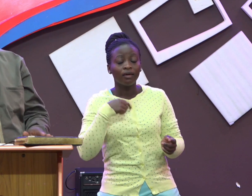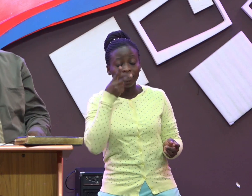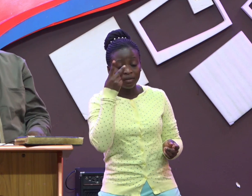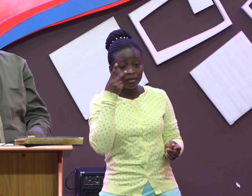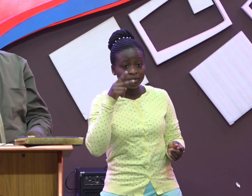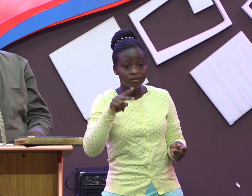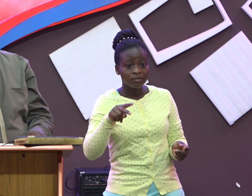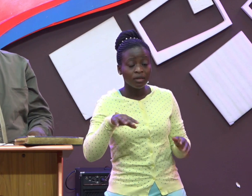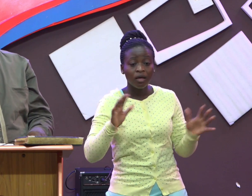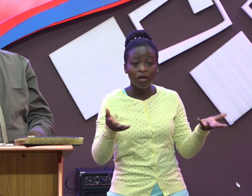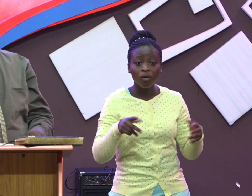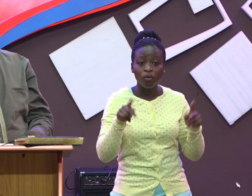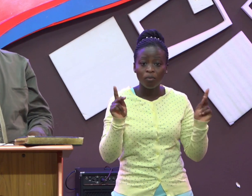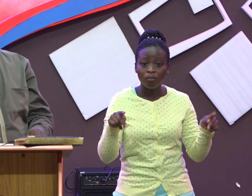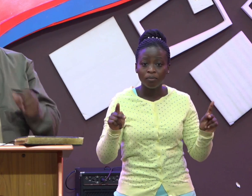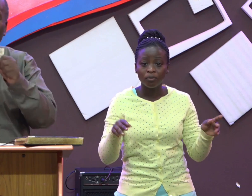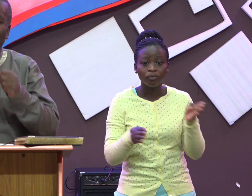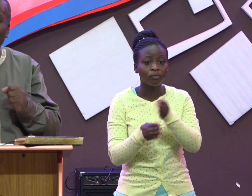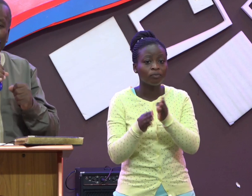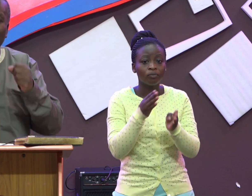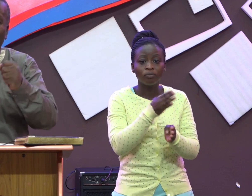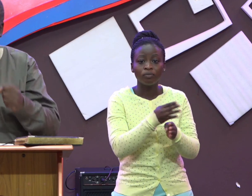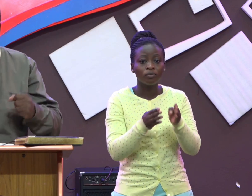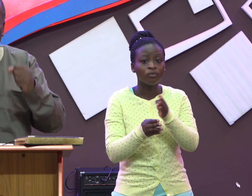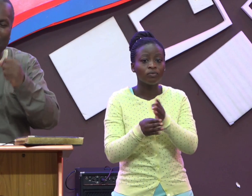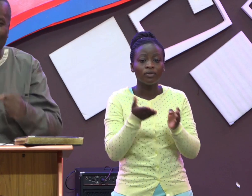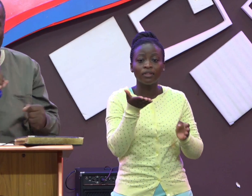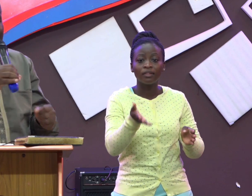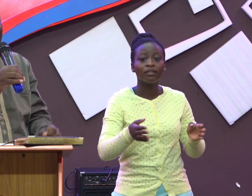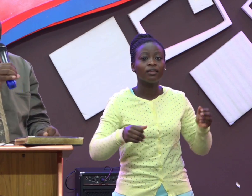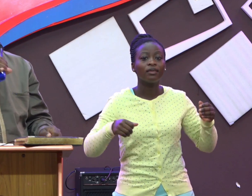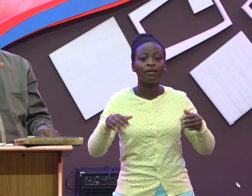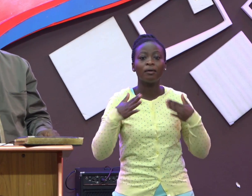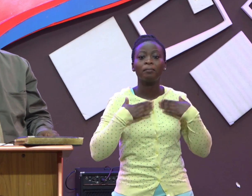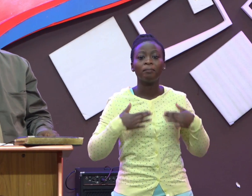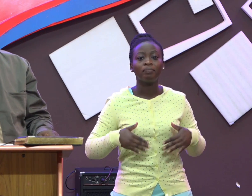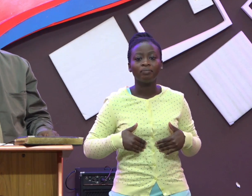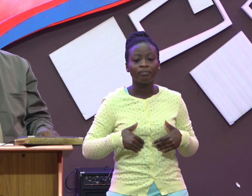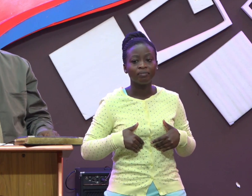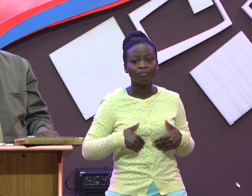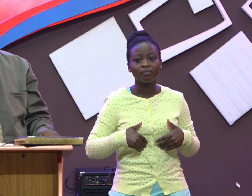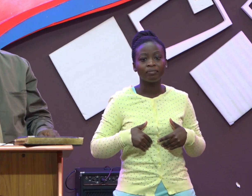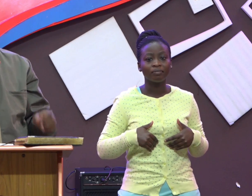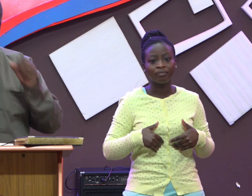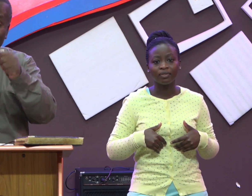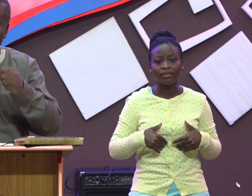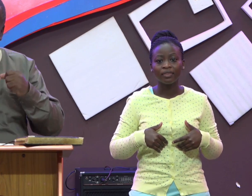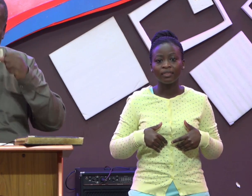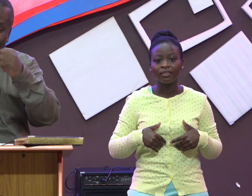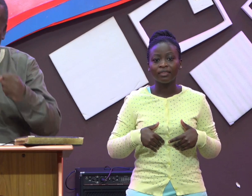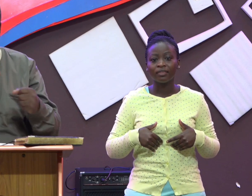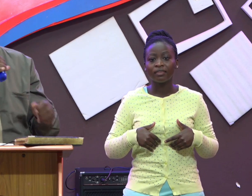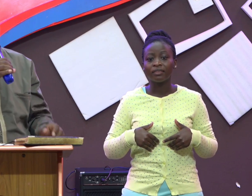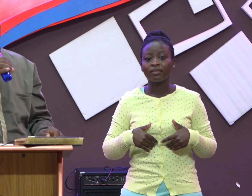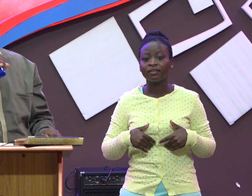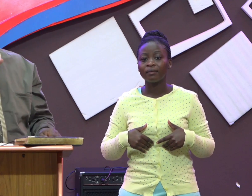And I would see how the bodybuilders would struggle to build their bodies. Nga bwabera ku baby cement. They would try to carry the cement and heavy loads. Baby cement